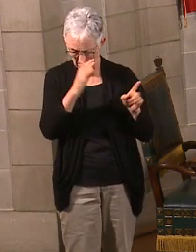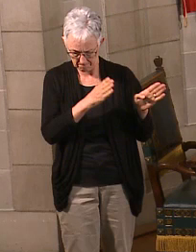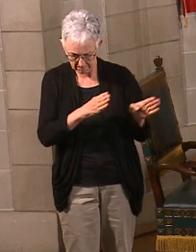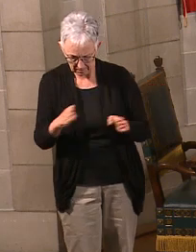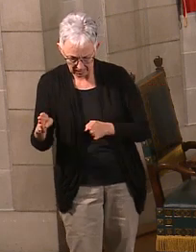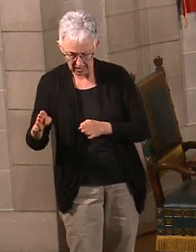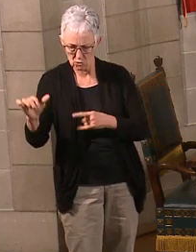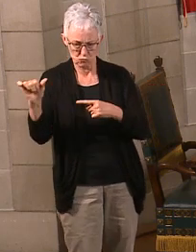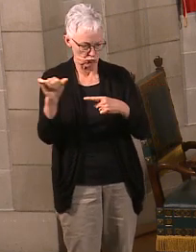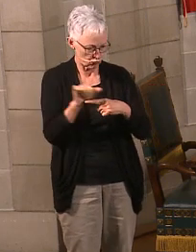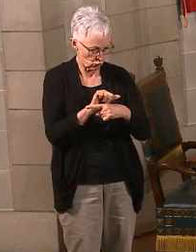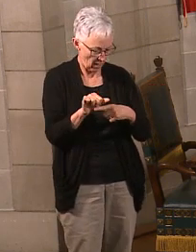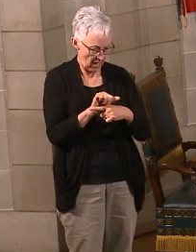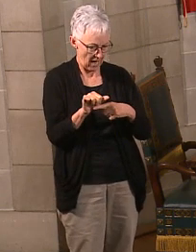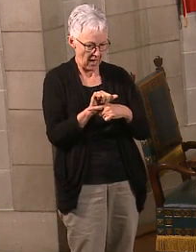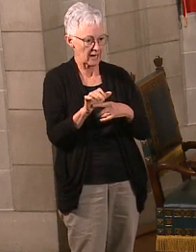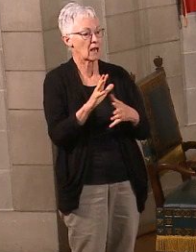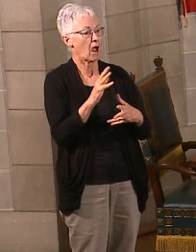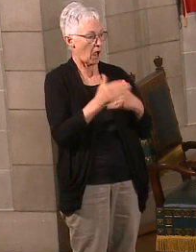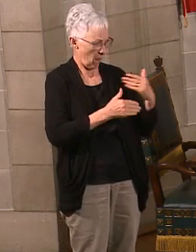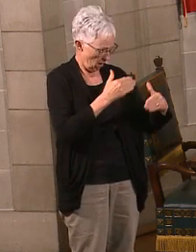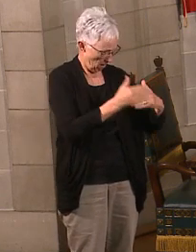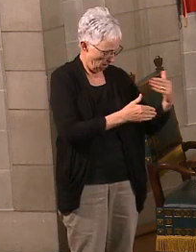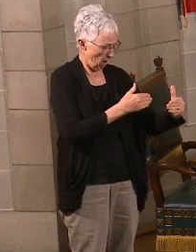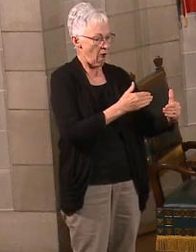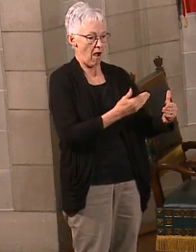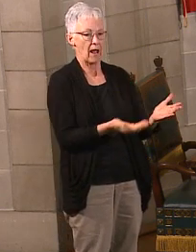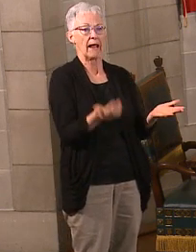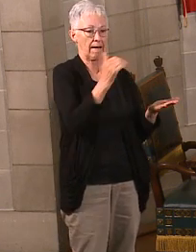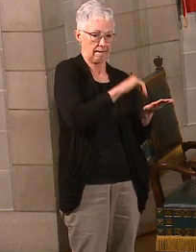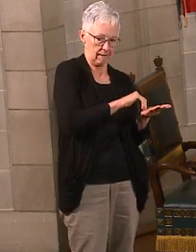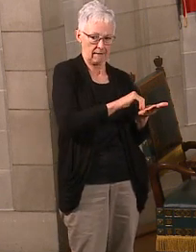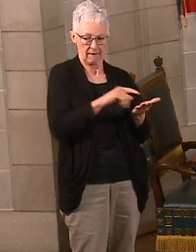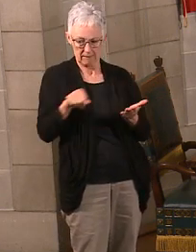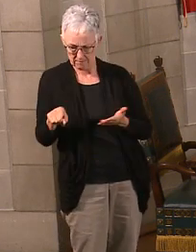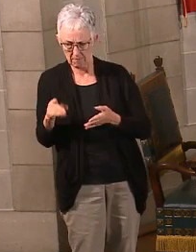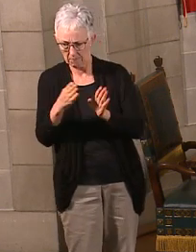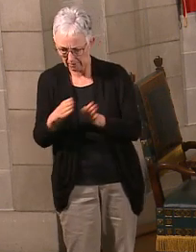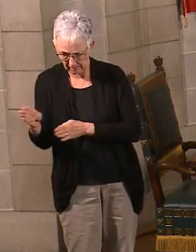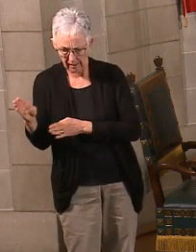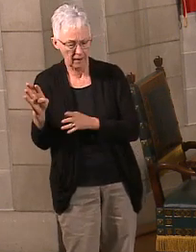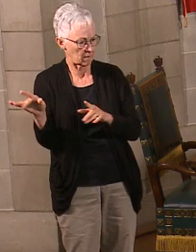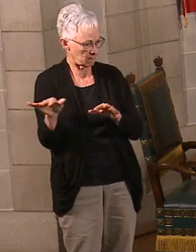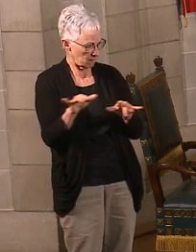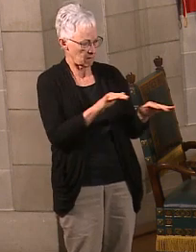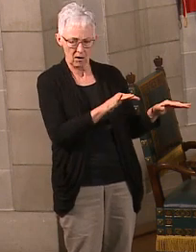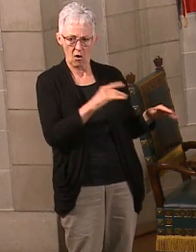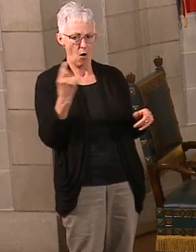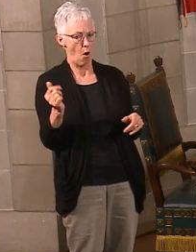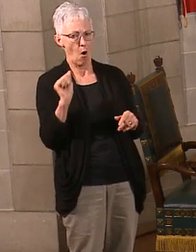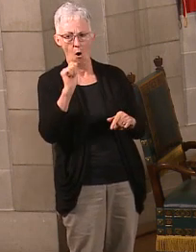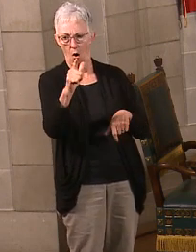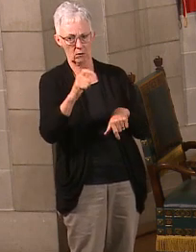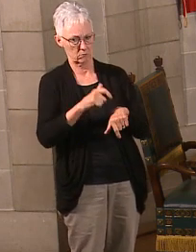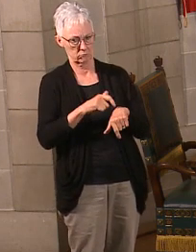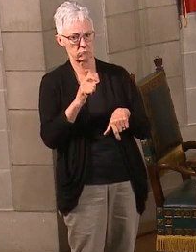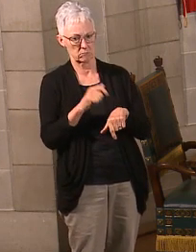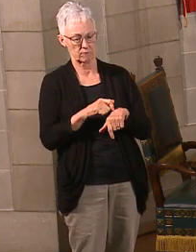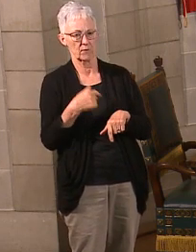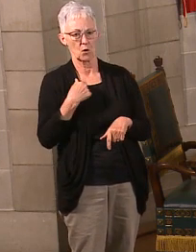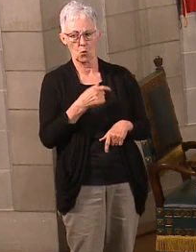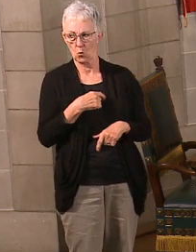and repeat. Our daily world operates around a simple emergency response concept: detect and